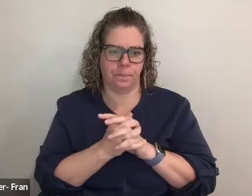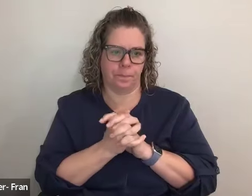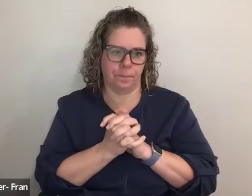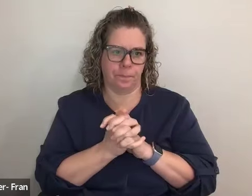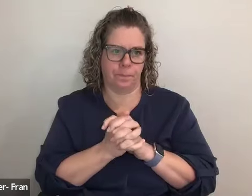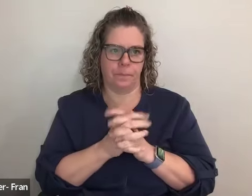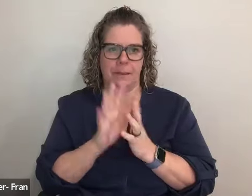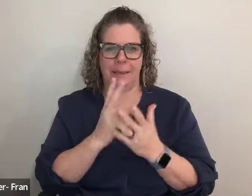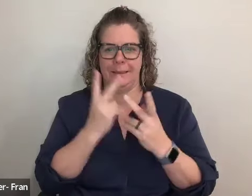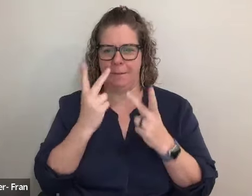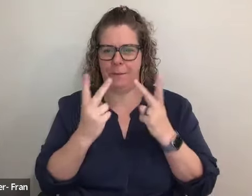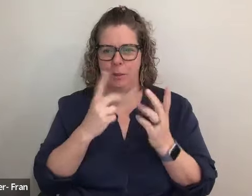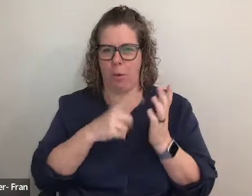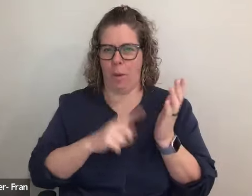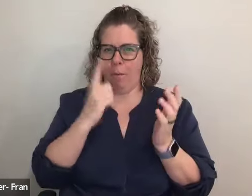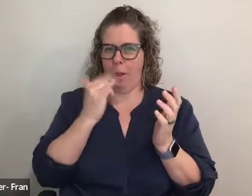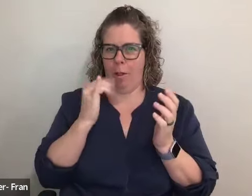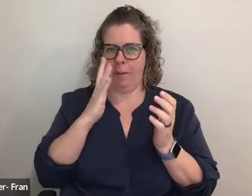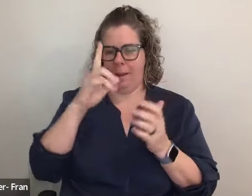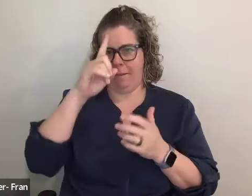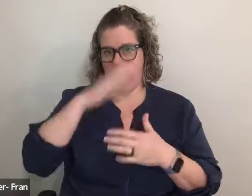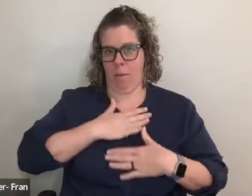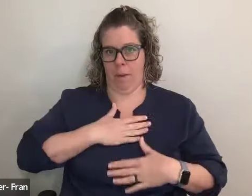And here's just some visuals of that grounding.